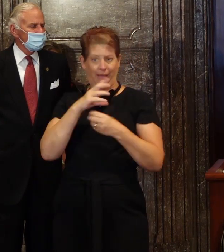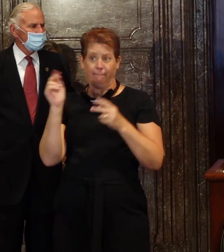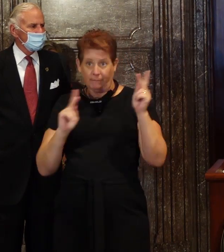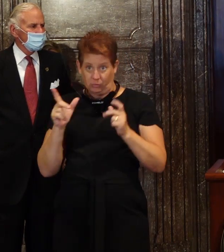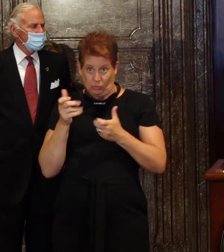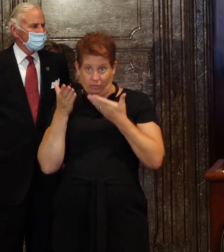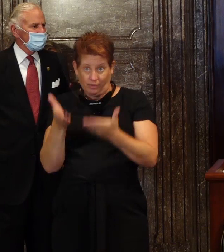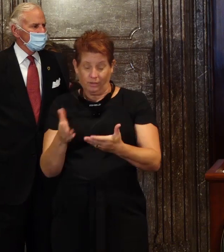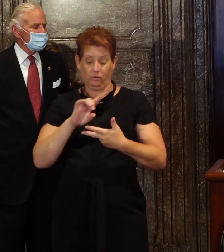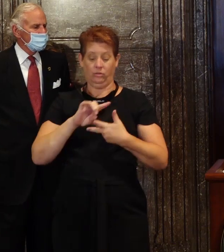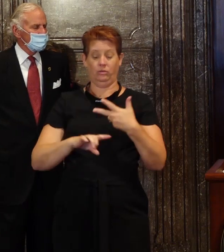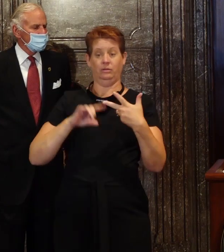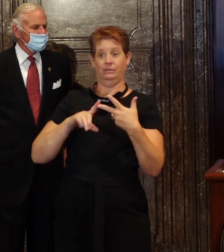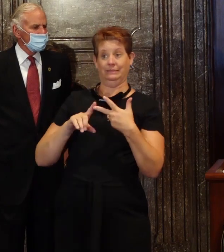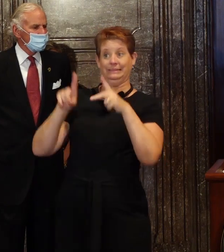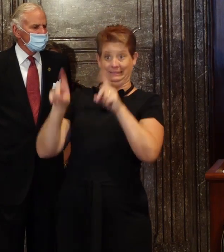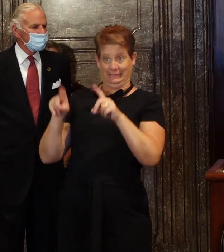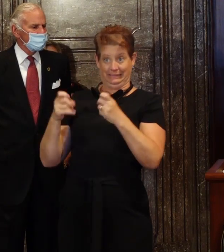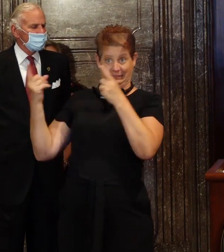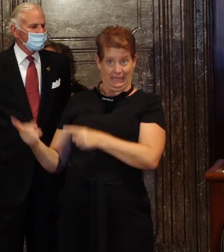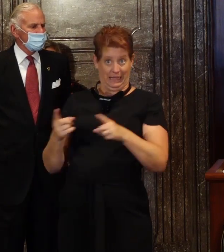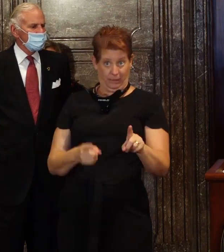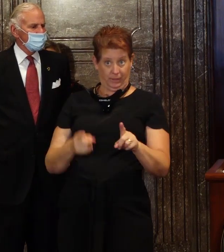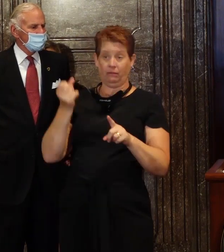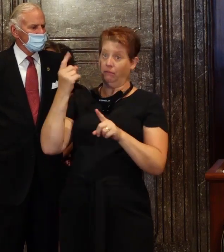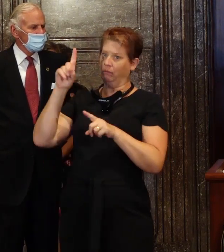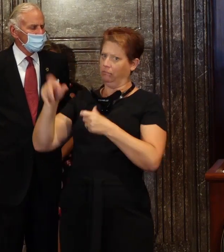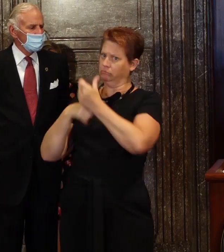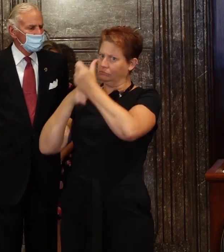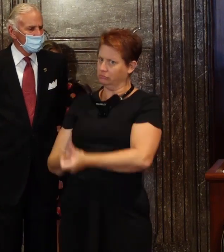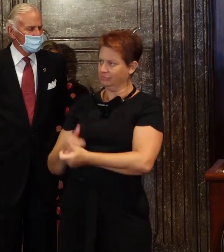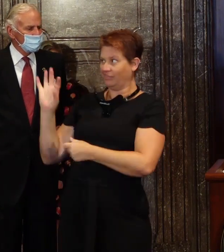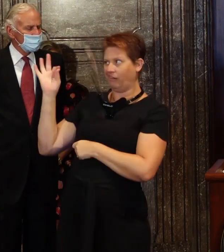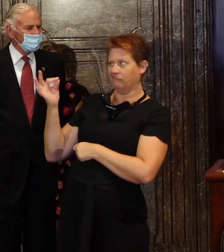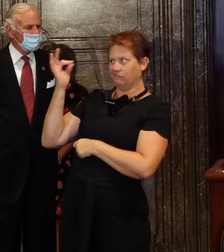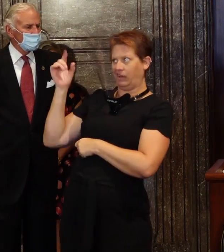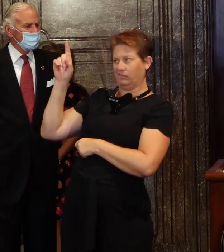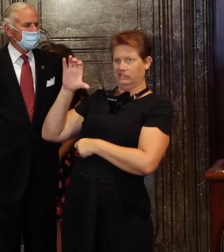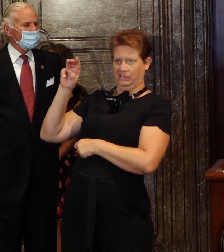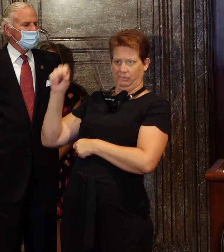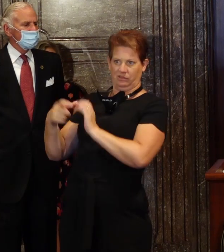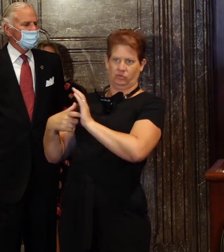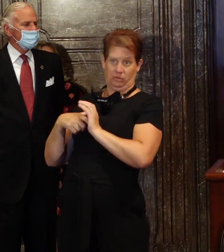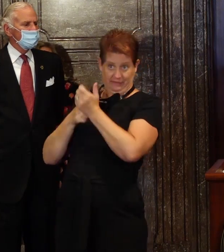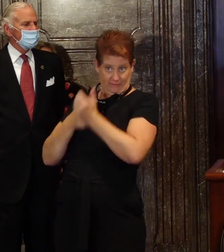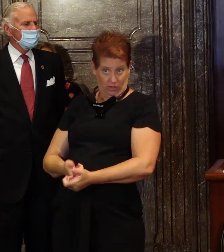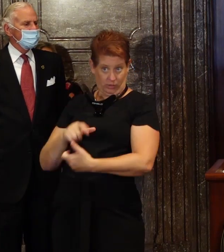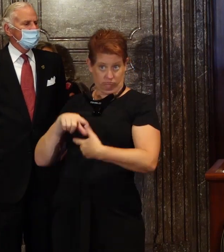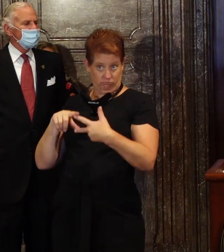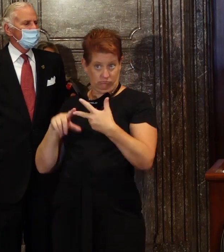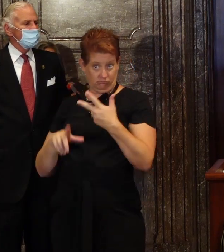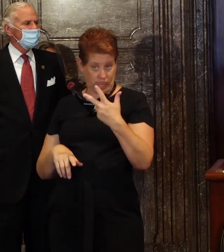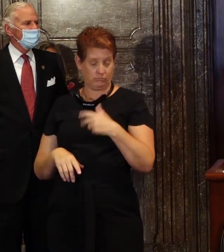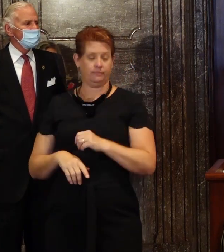and that testing is occurring at the facility in accordance with the federal CMS testing requirements.